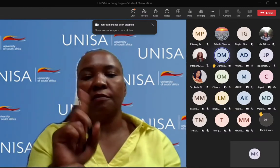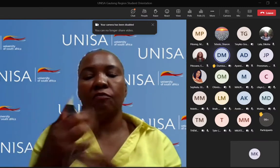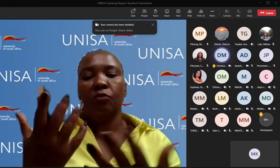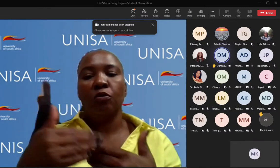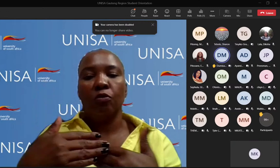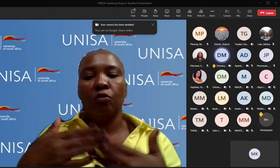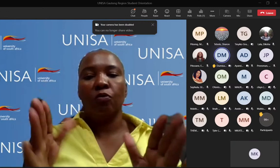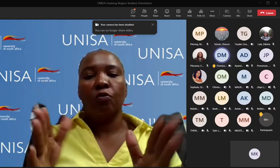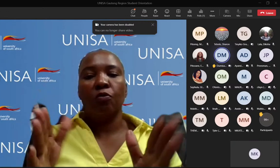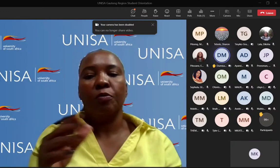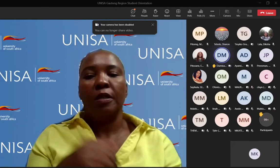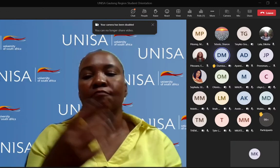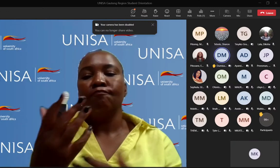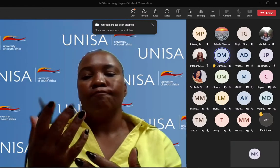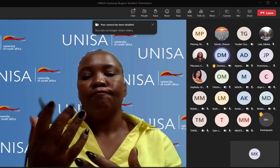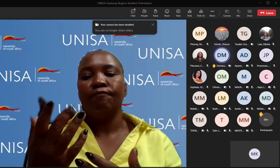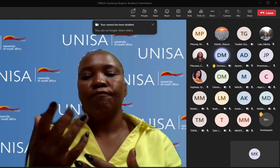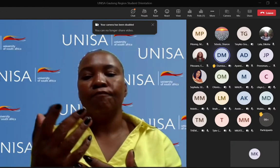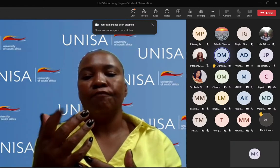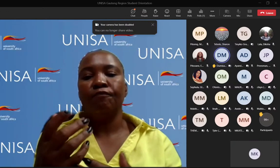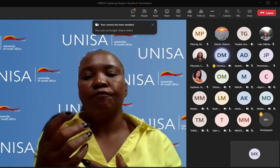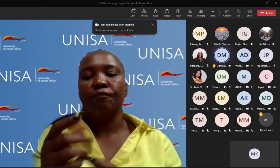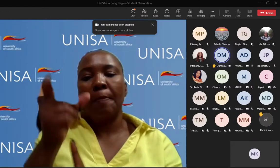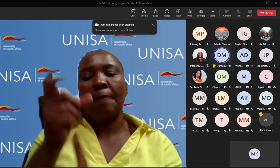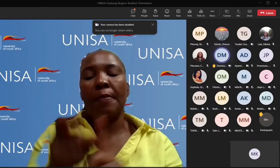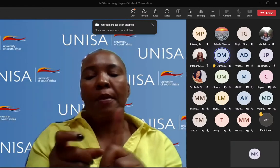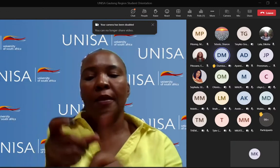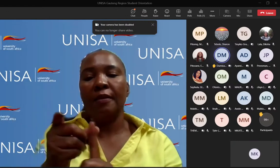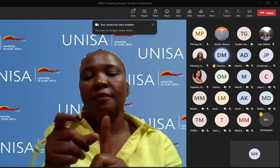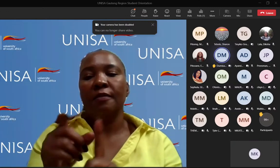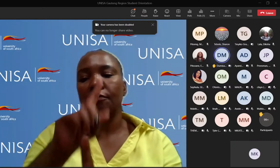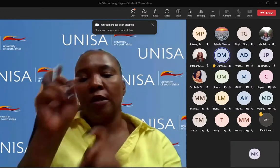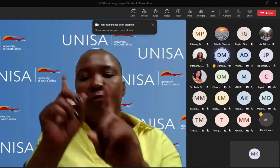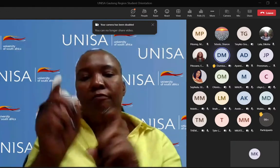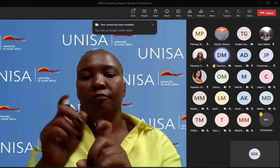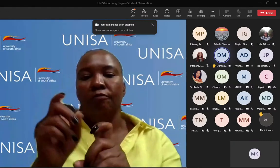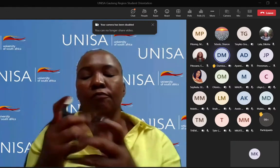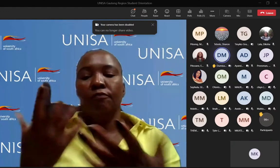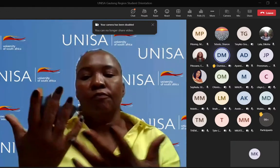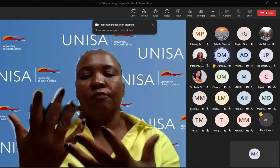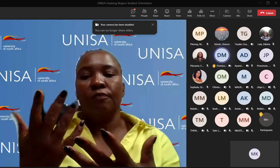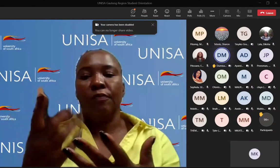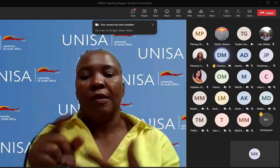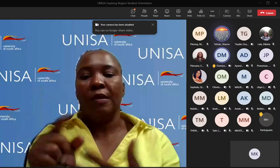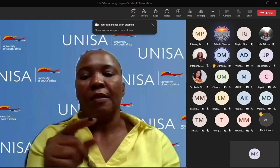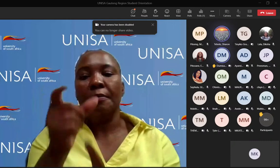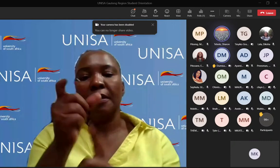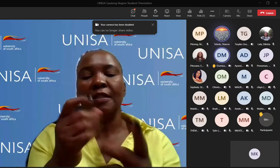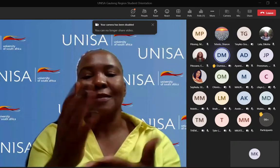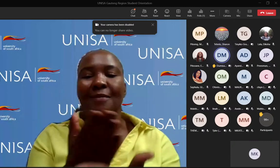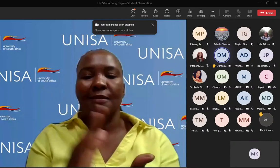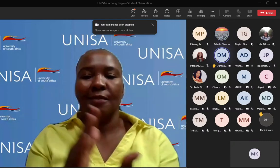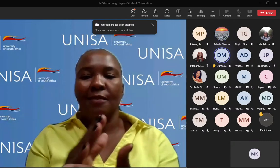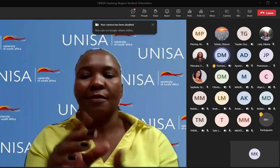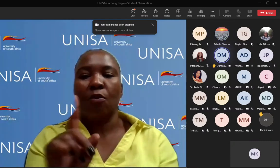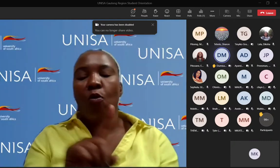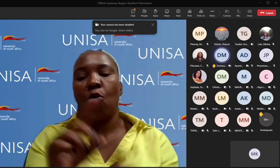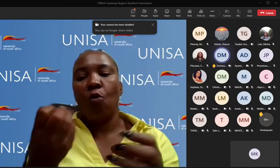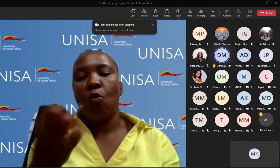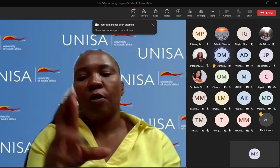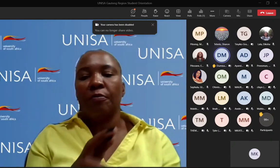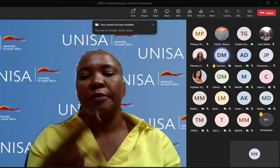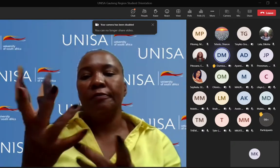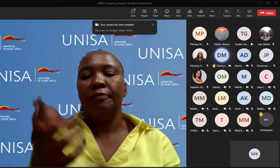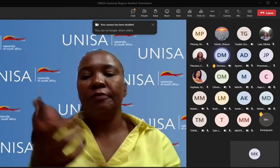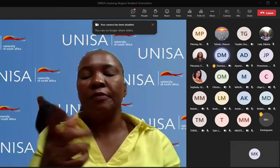the slot for a person to ask a question with regarding to the person that's sharing or let me say the speaker limit refer to